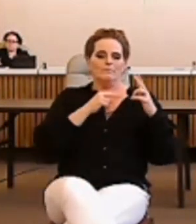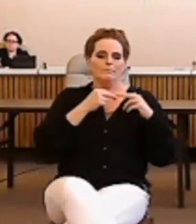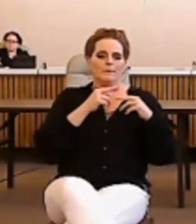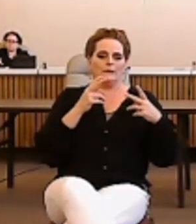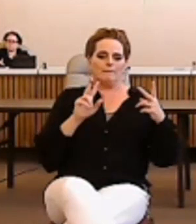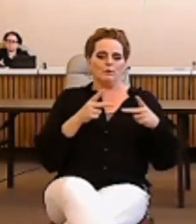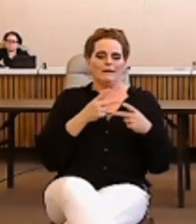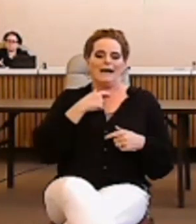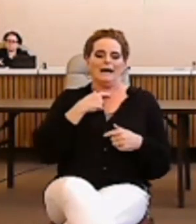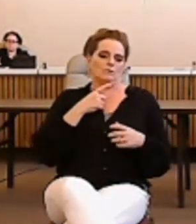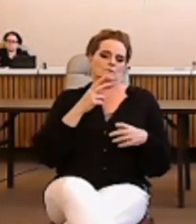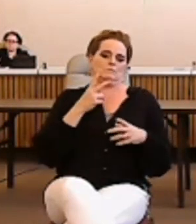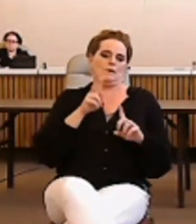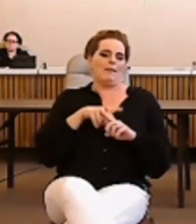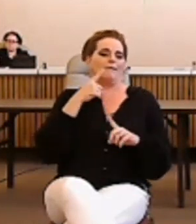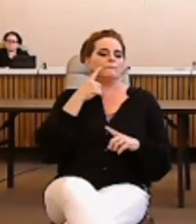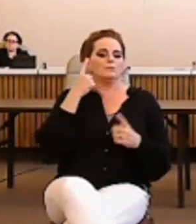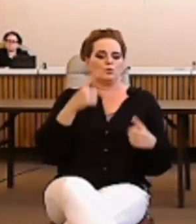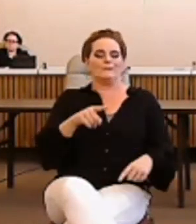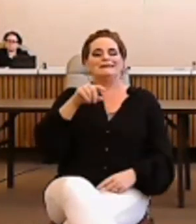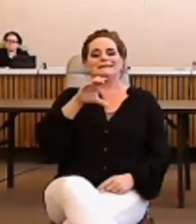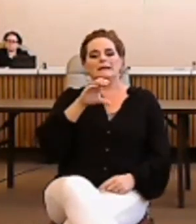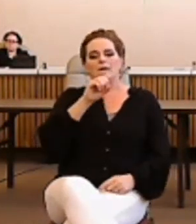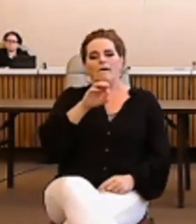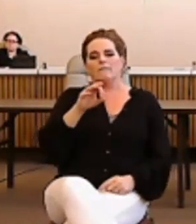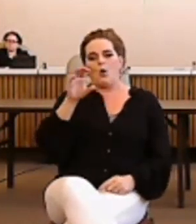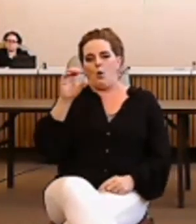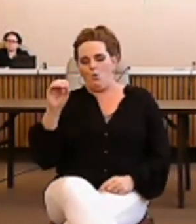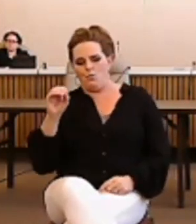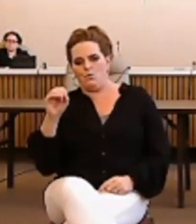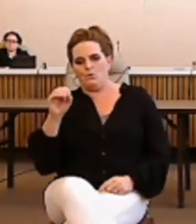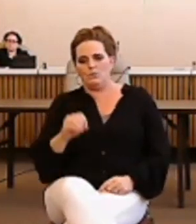of O, because again, Okay. it's got to be during construction. So